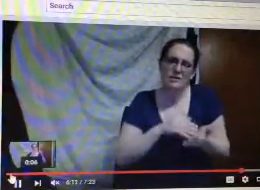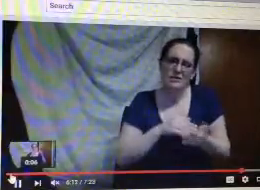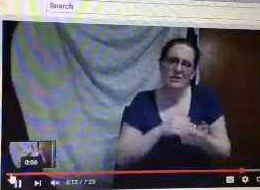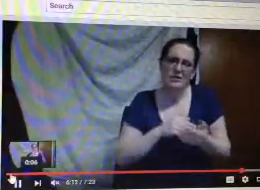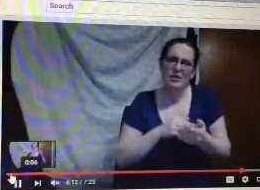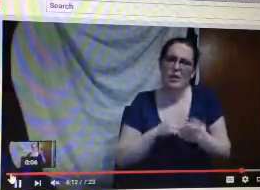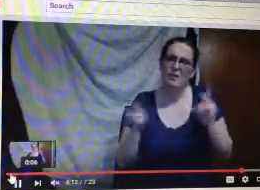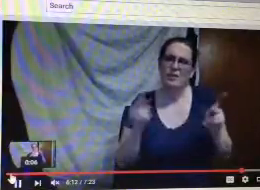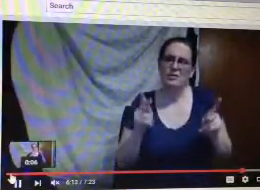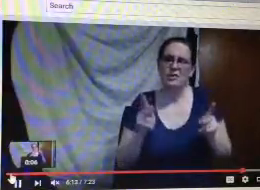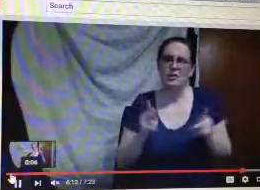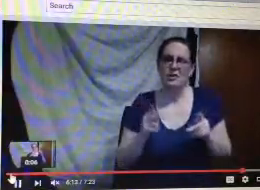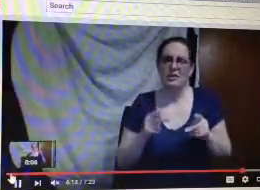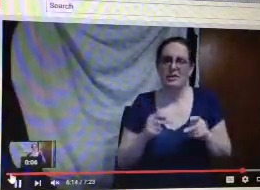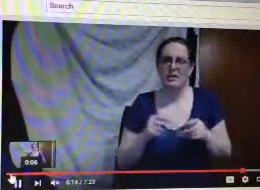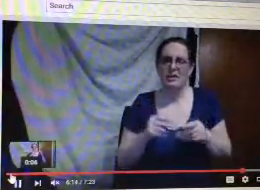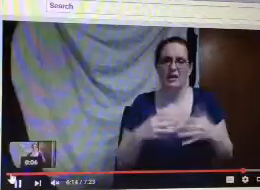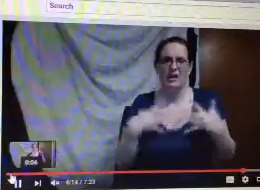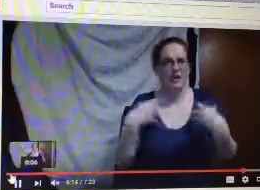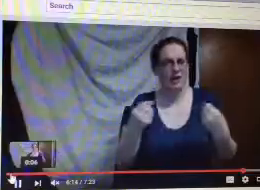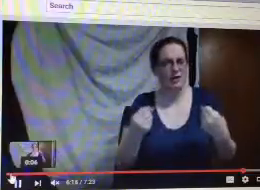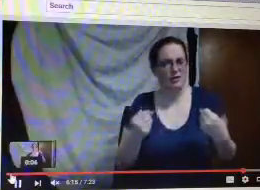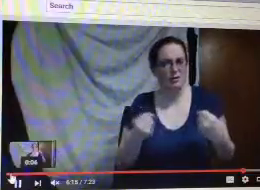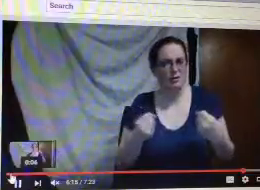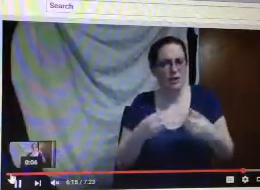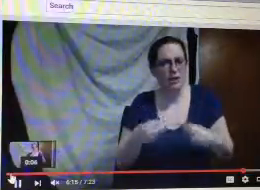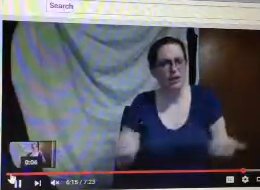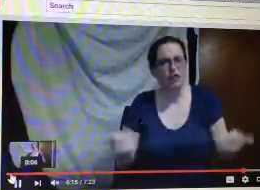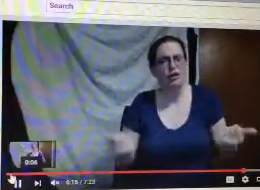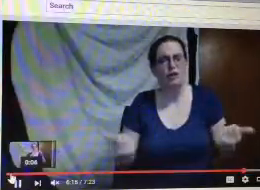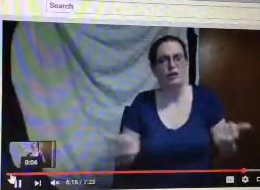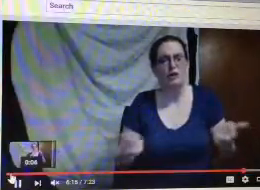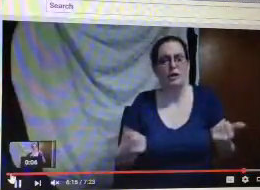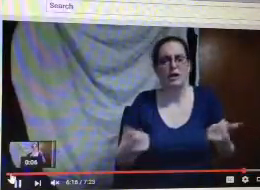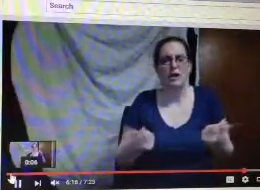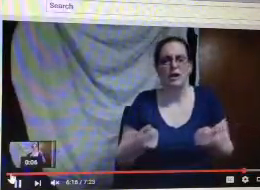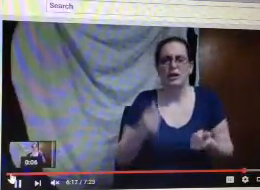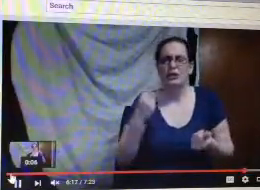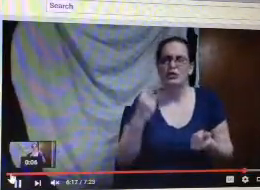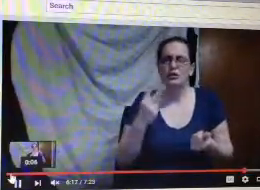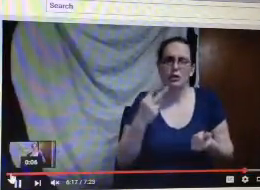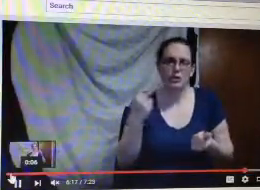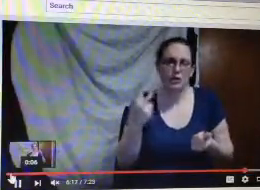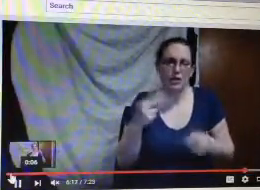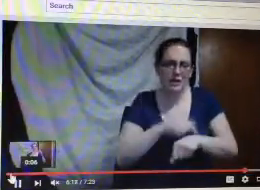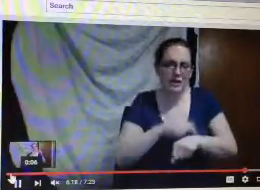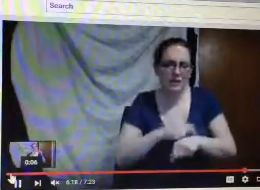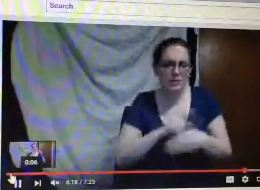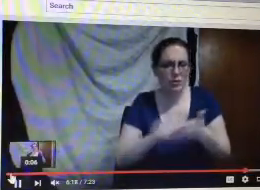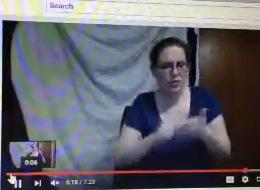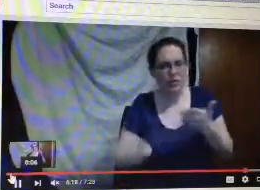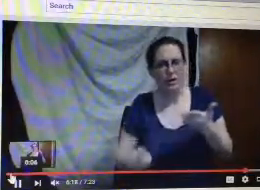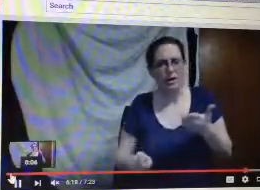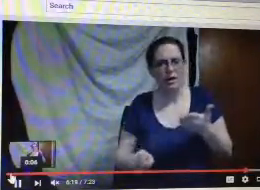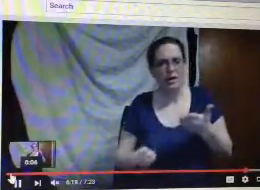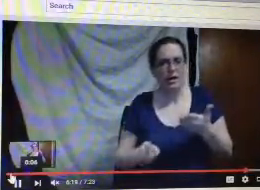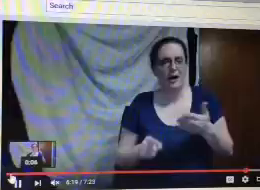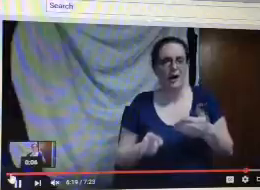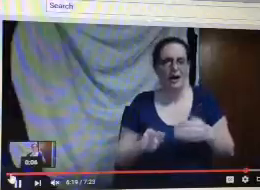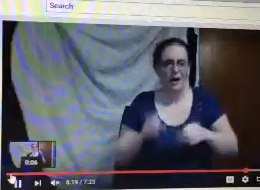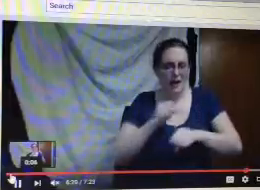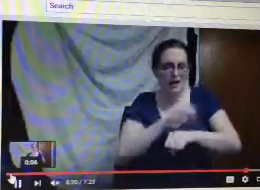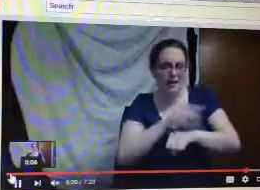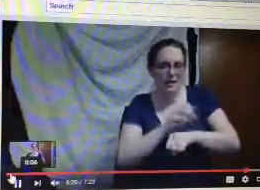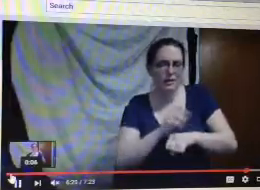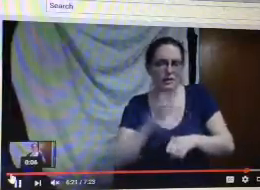I wanted to be a doctor for people and give the health and give cures. And